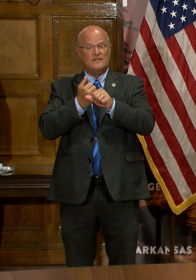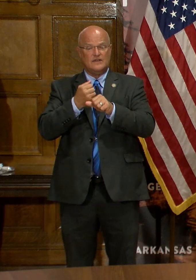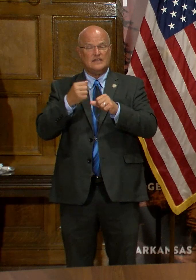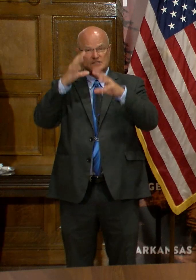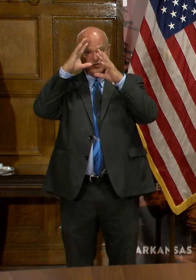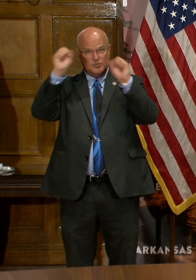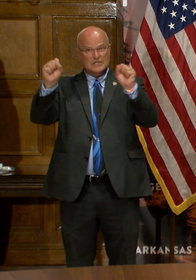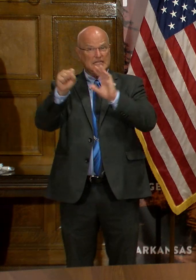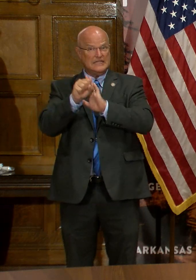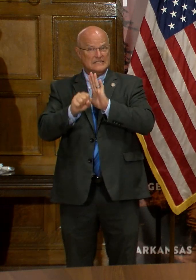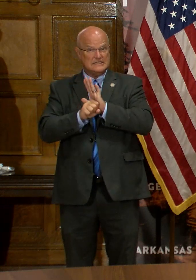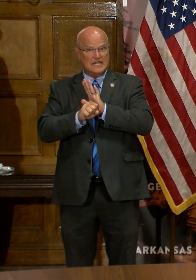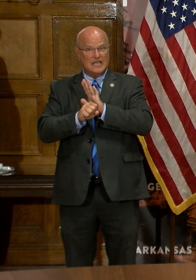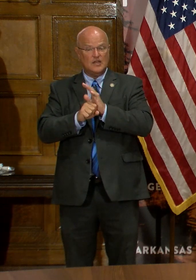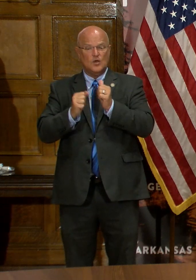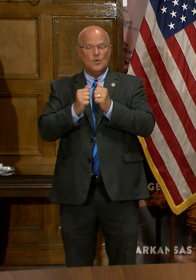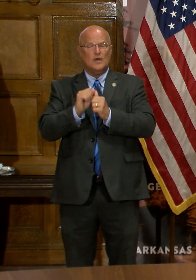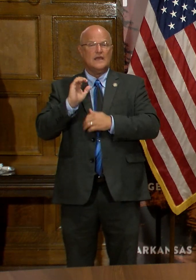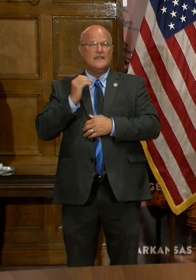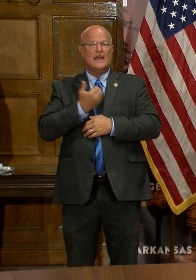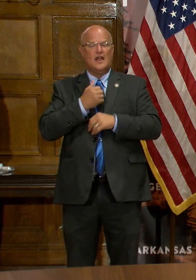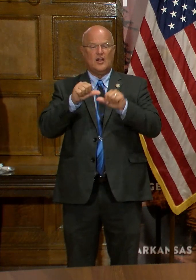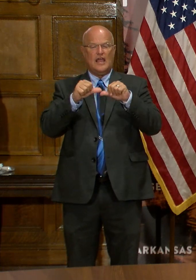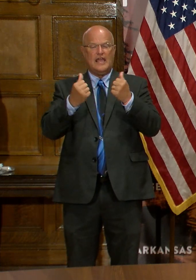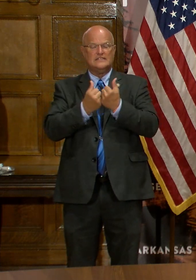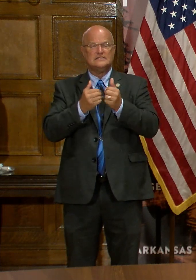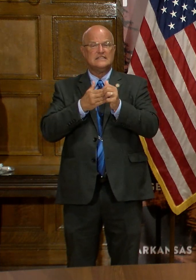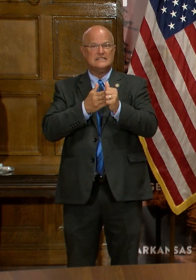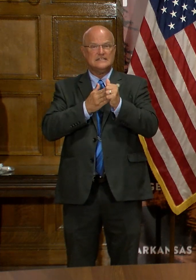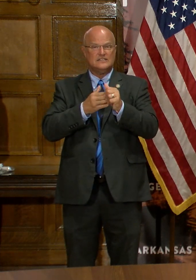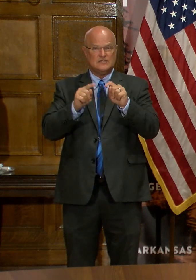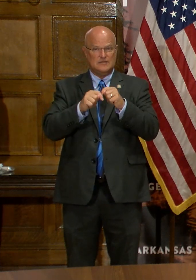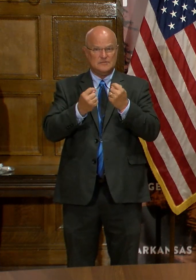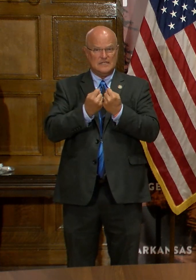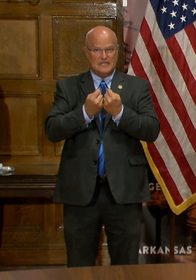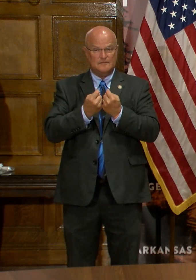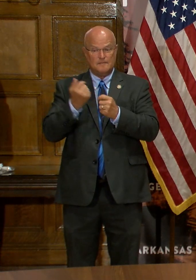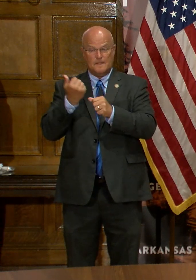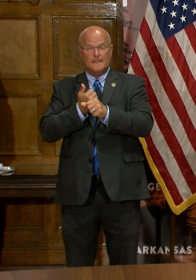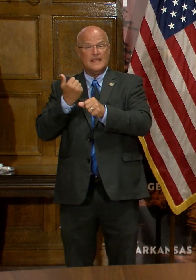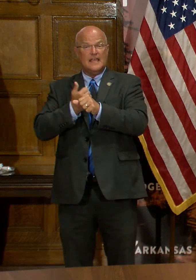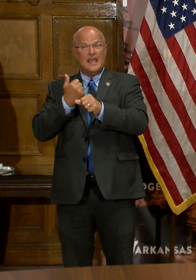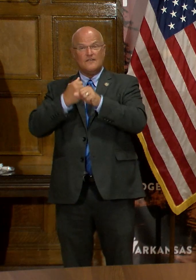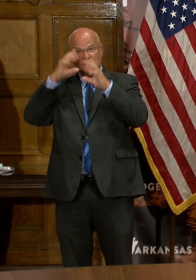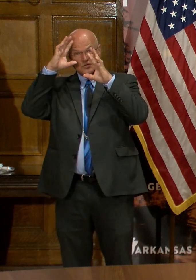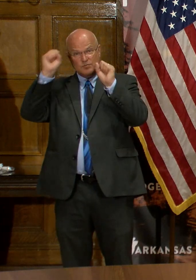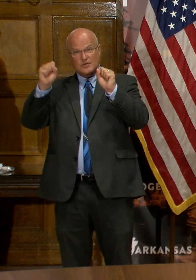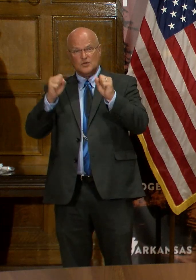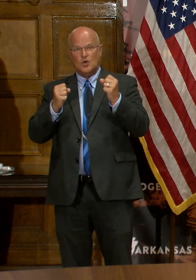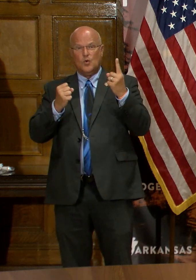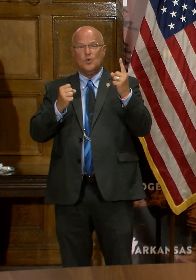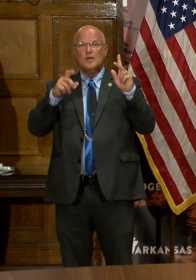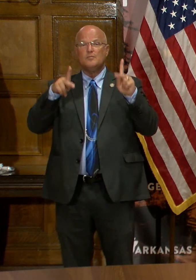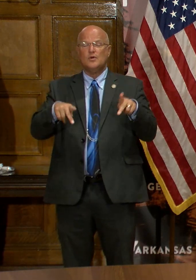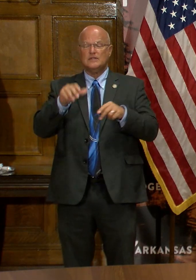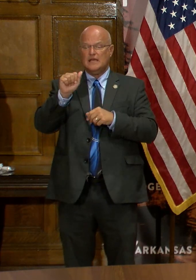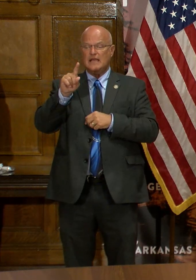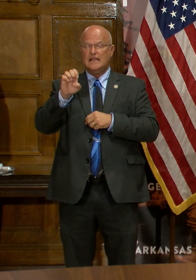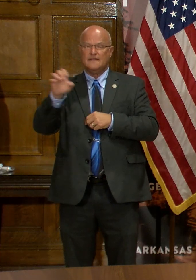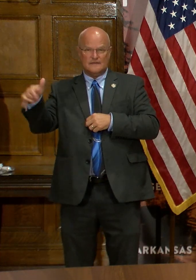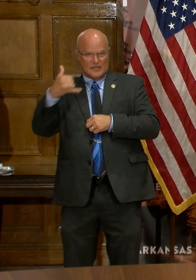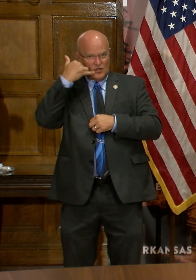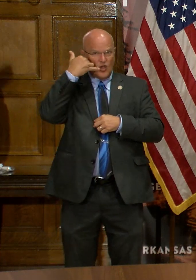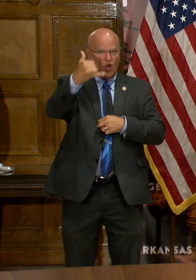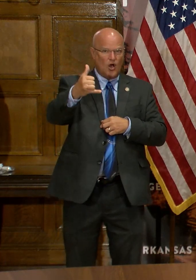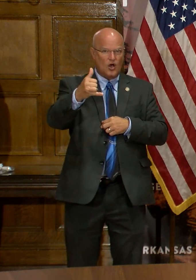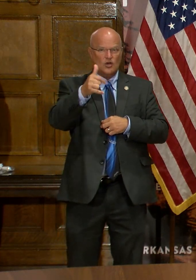our agency leadership team. So every superintendent has a person that they can call